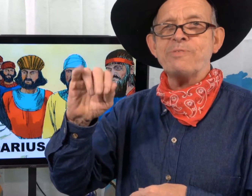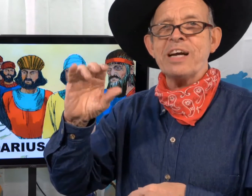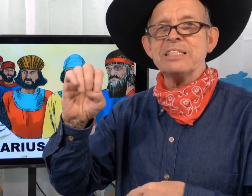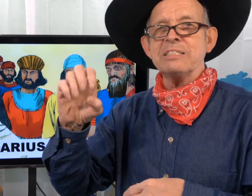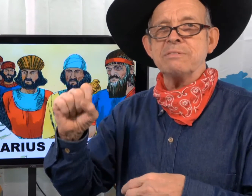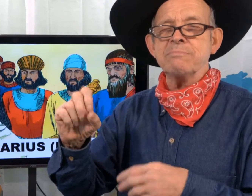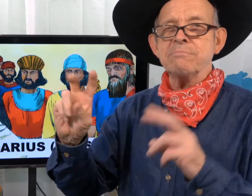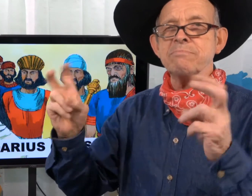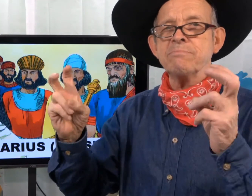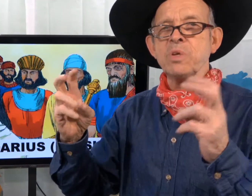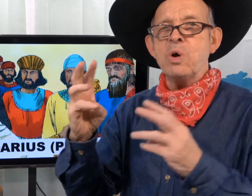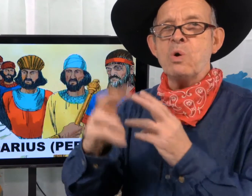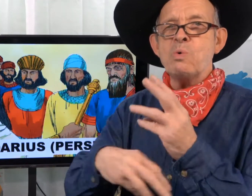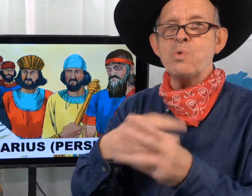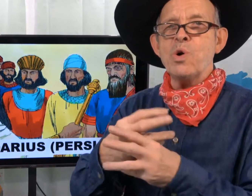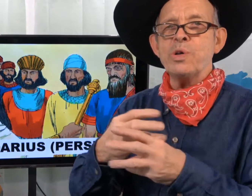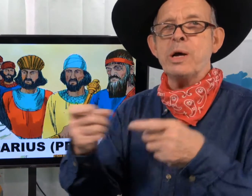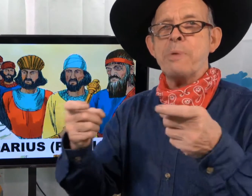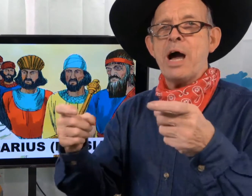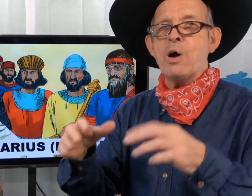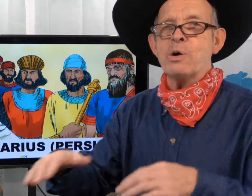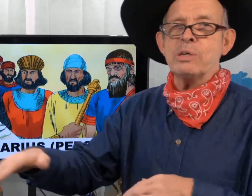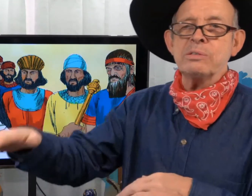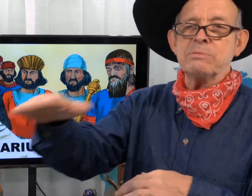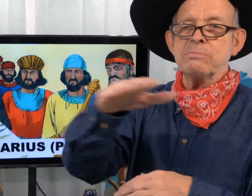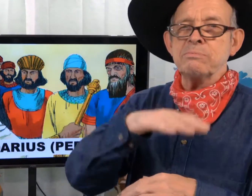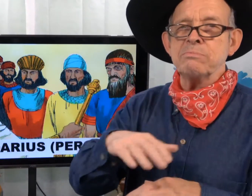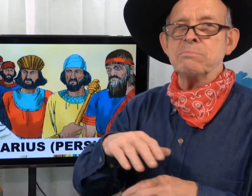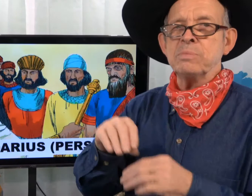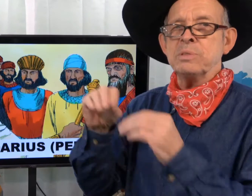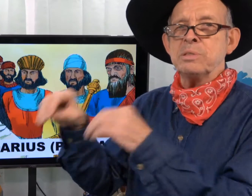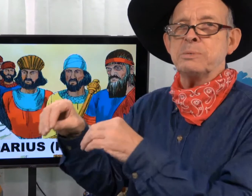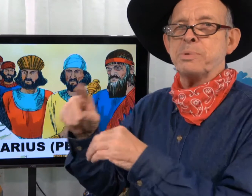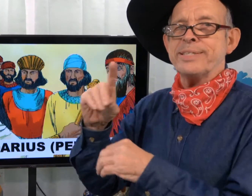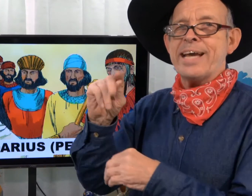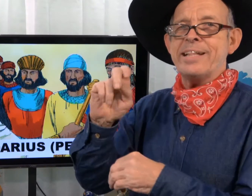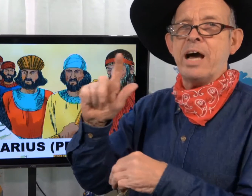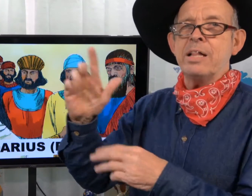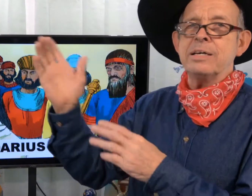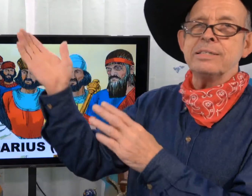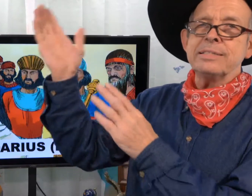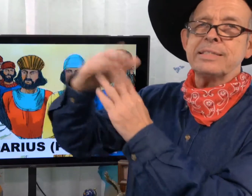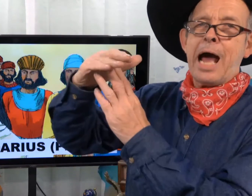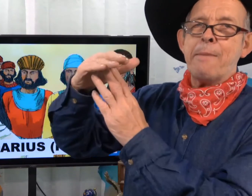21st. Word of power. The big Gather top.